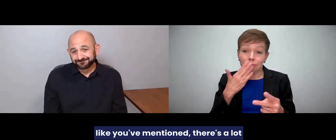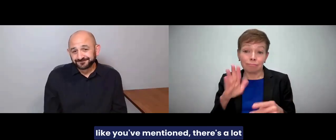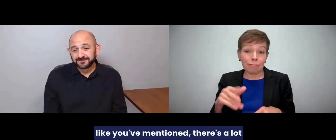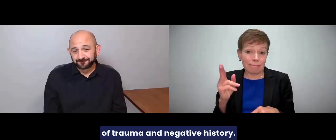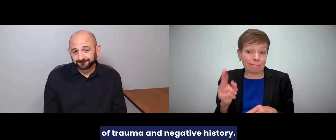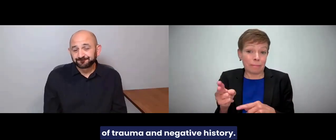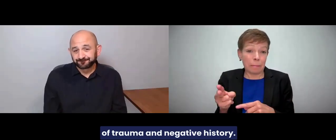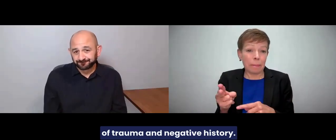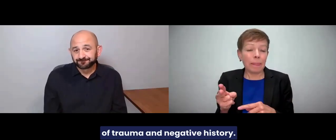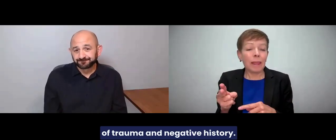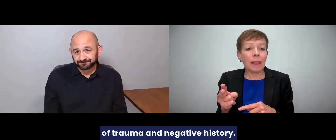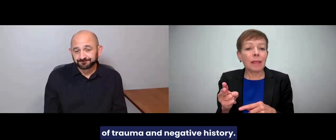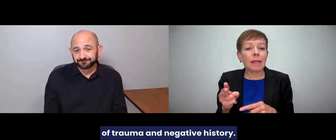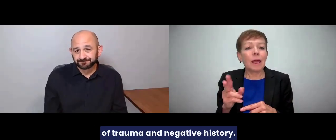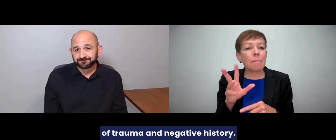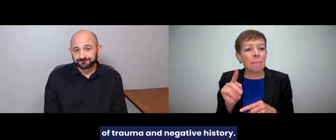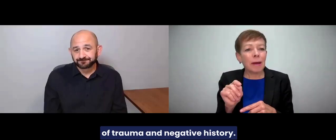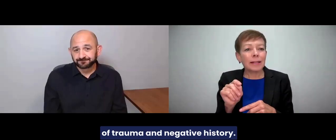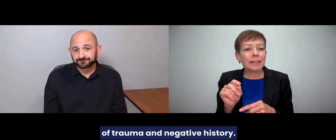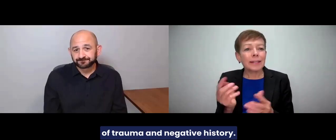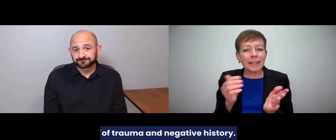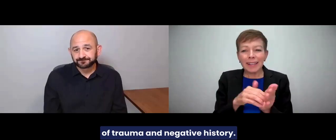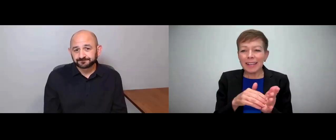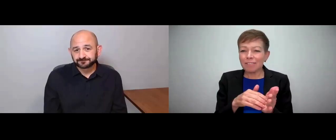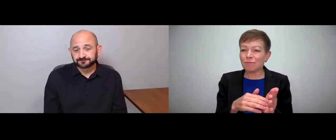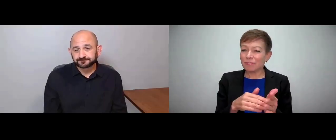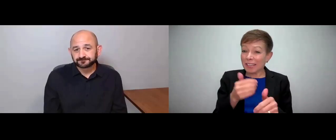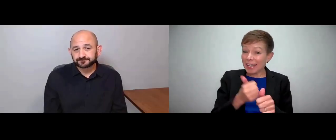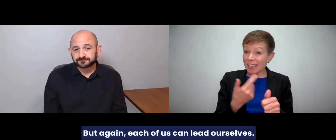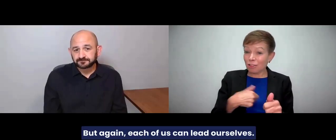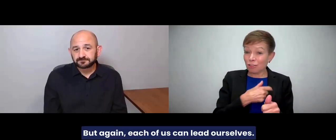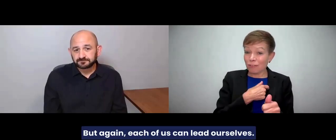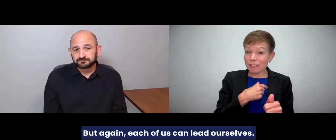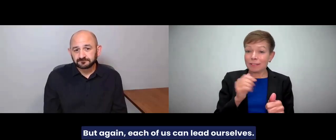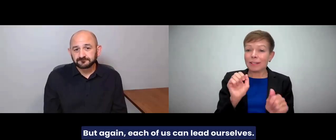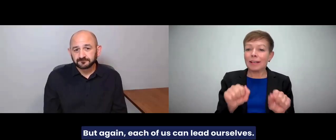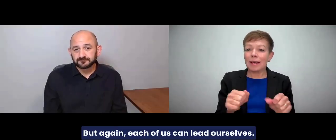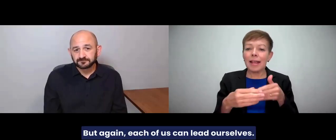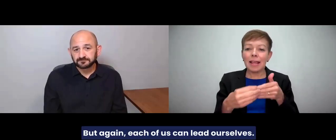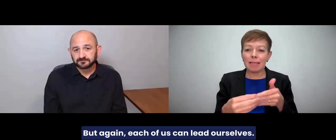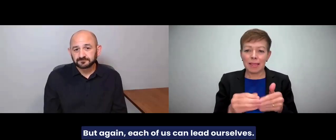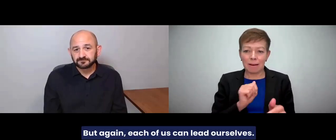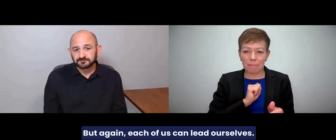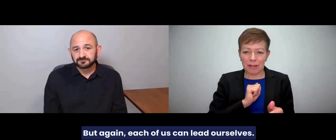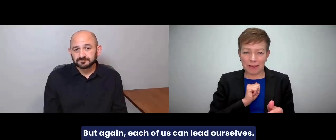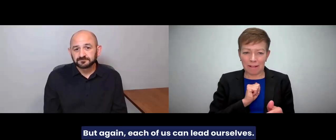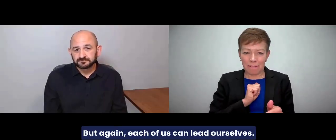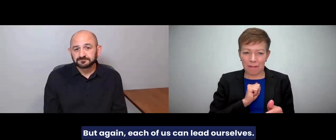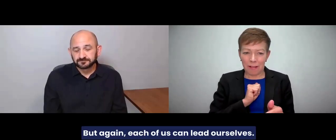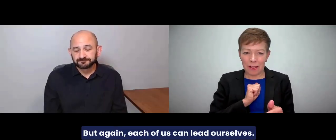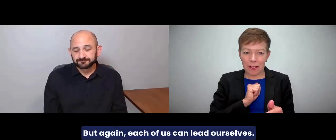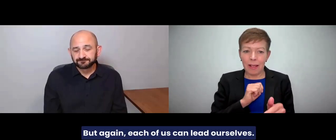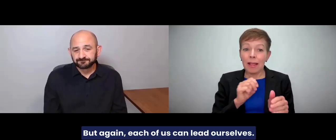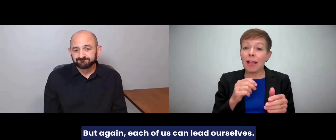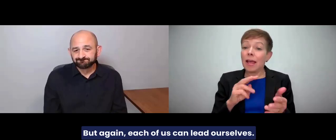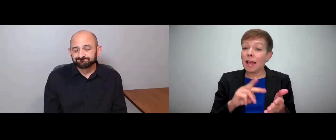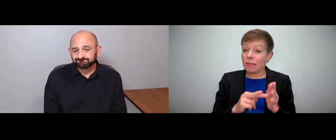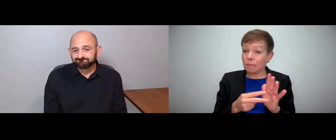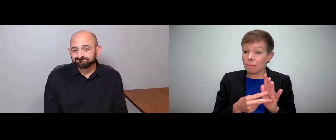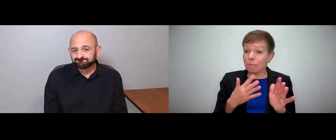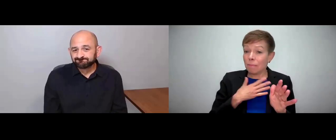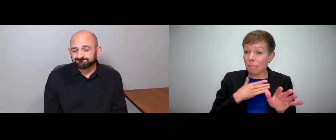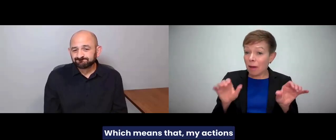mentioned, there's a lot of trauma and negative history. But again, each of us can lead